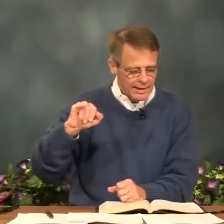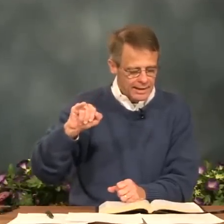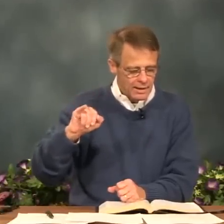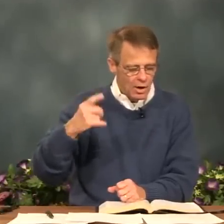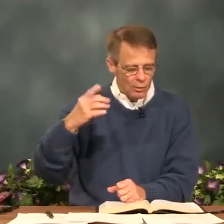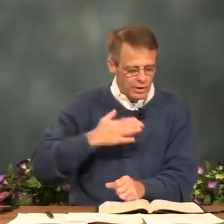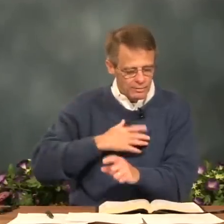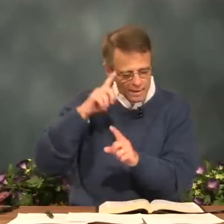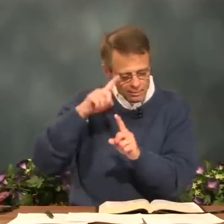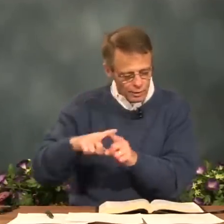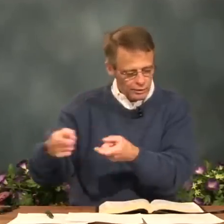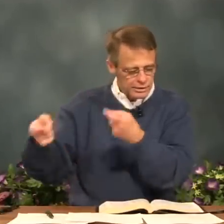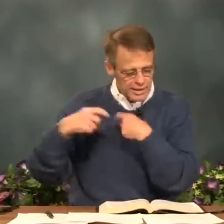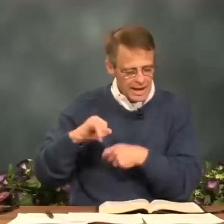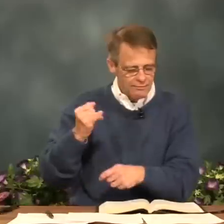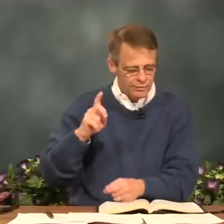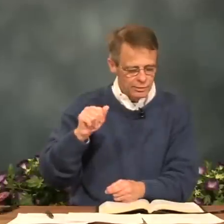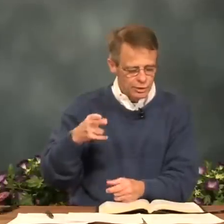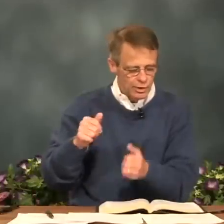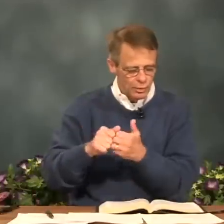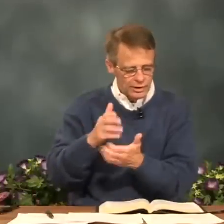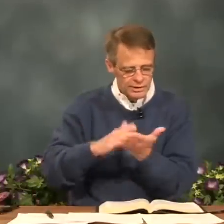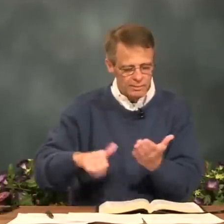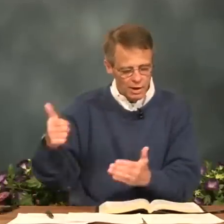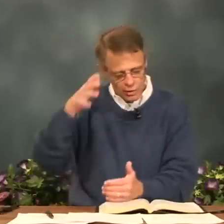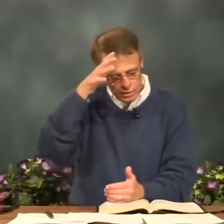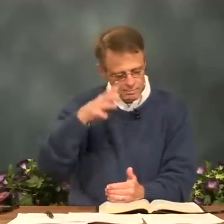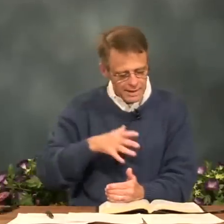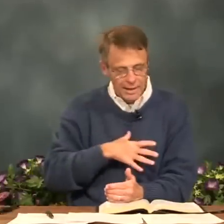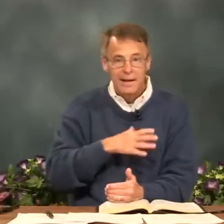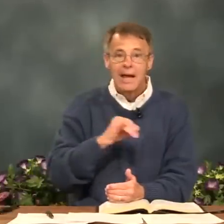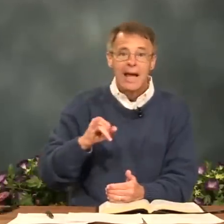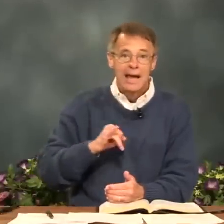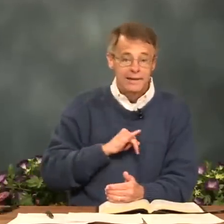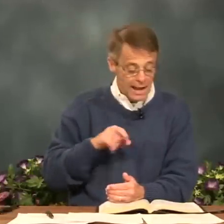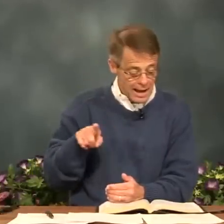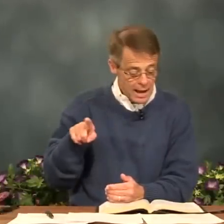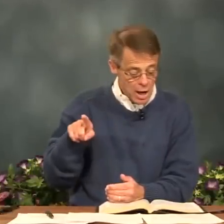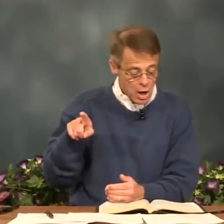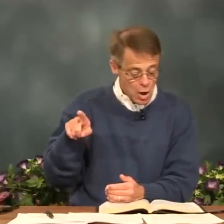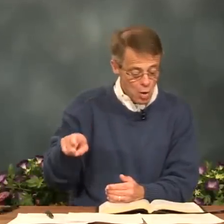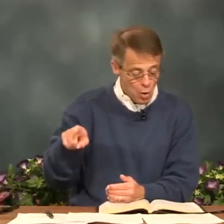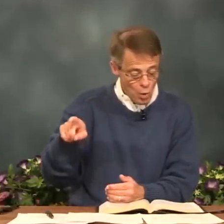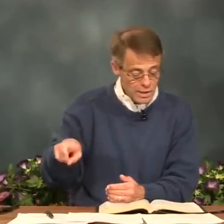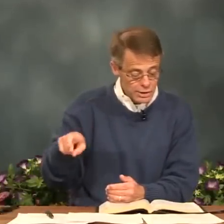Hanani, one of my brothers, came from Judah with some other men, and I